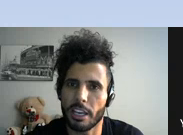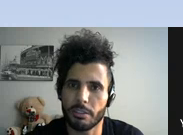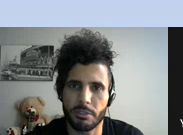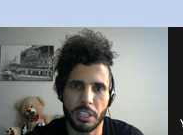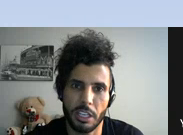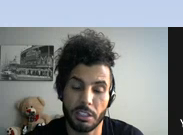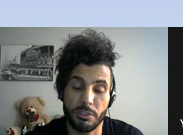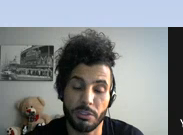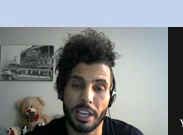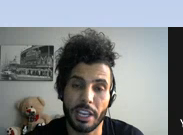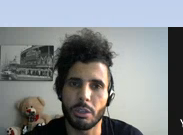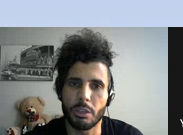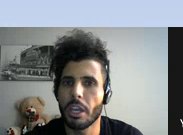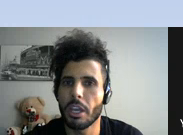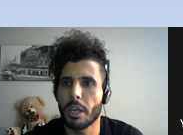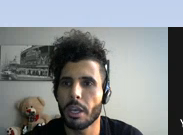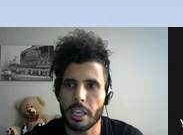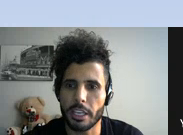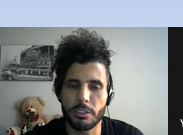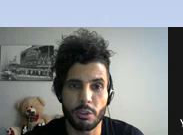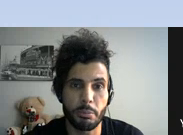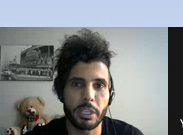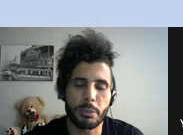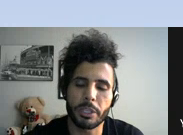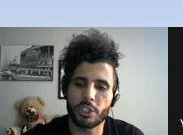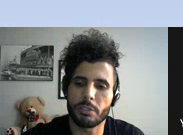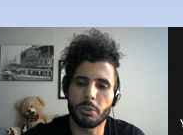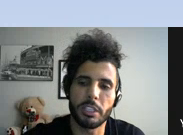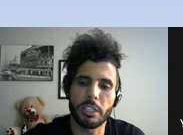have as of now and give you a bigger picture of what